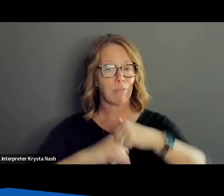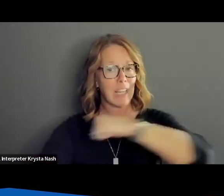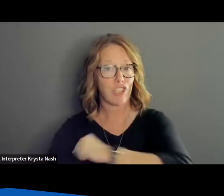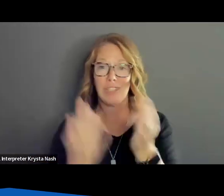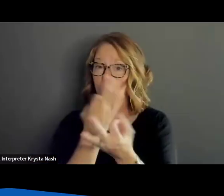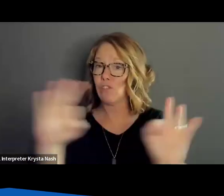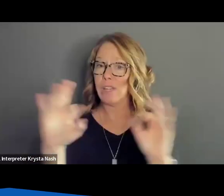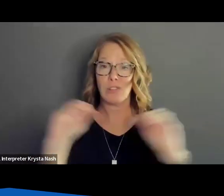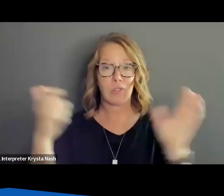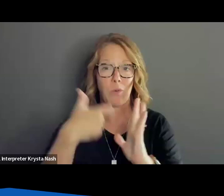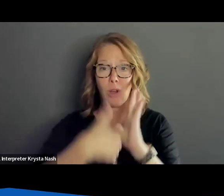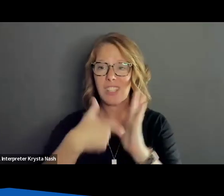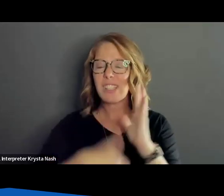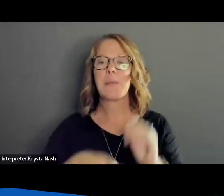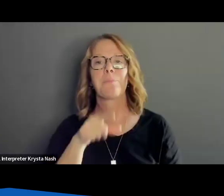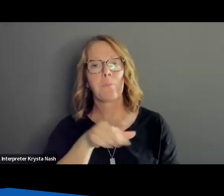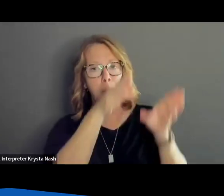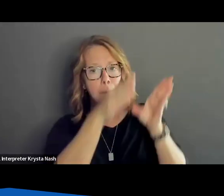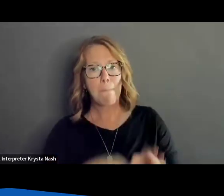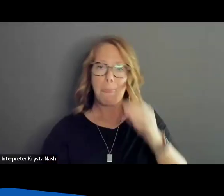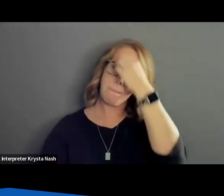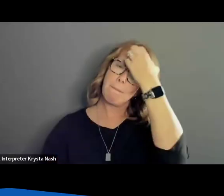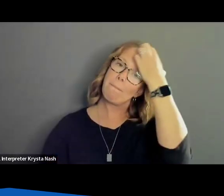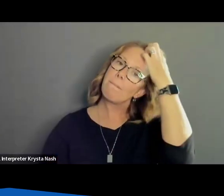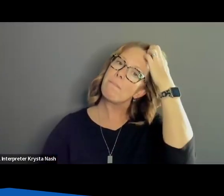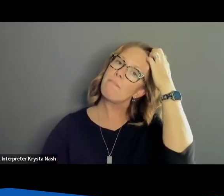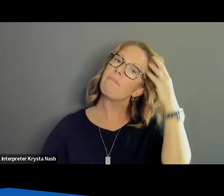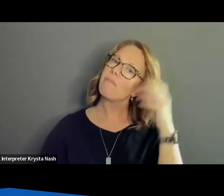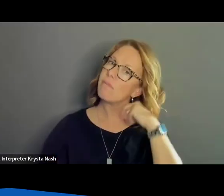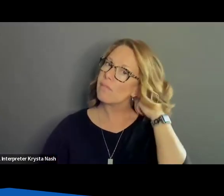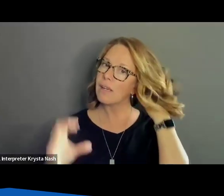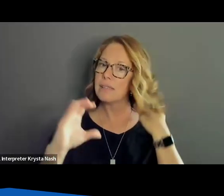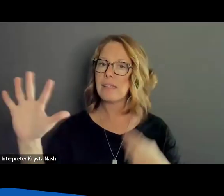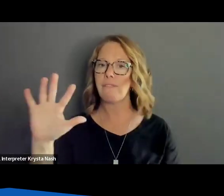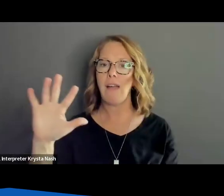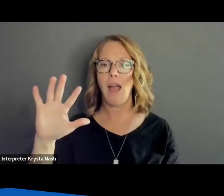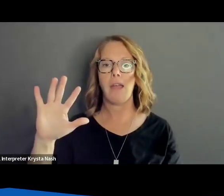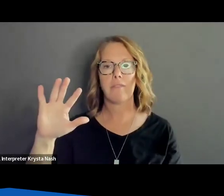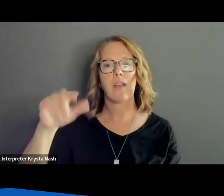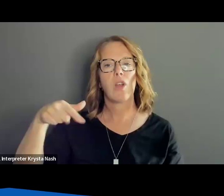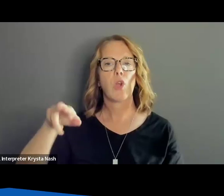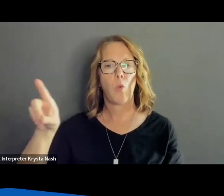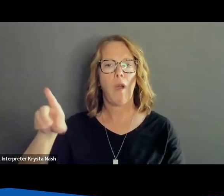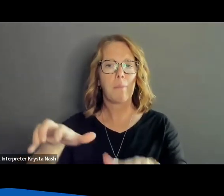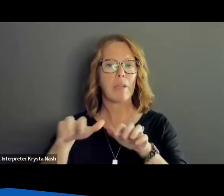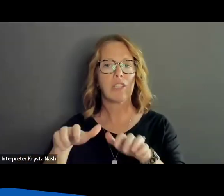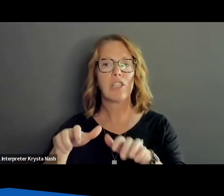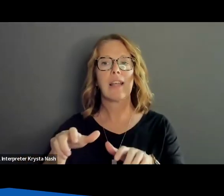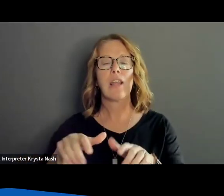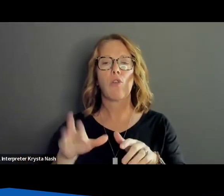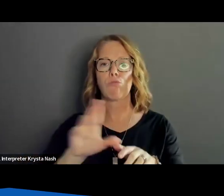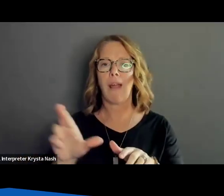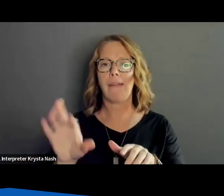of that. Here's a person that had a C5 quadriplegia and the right foot turns